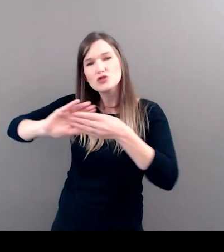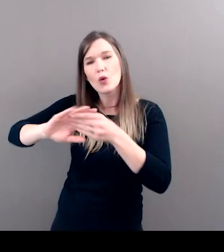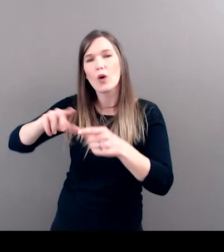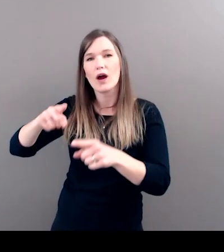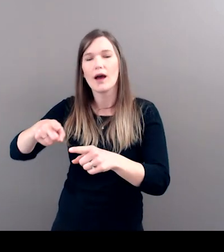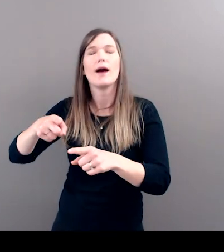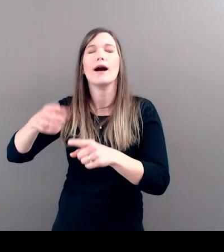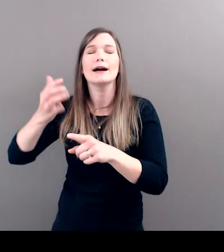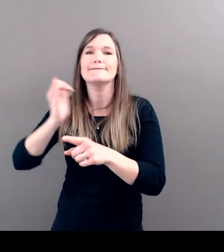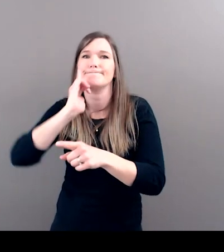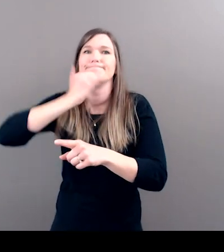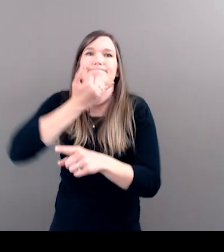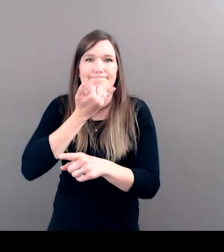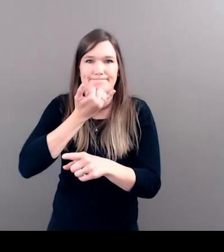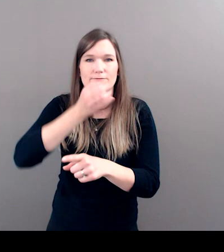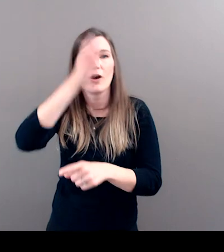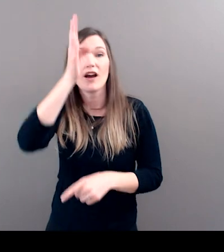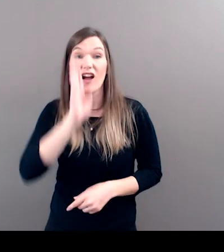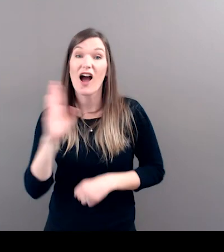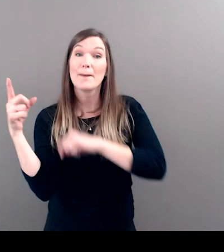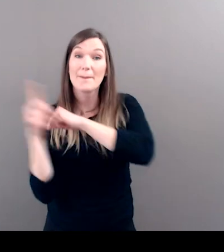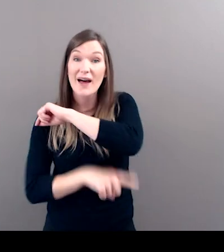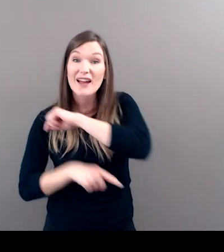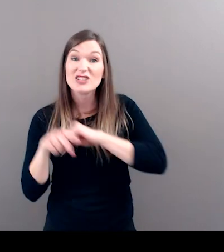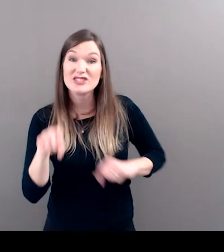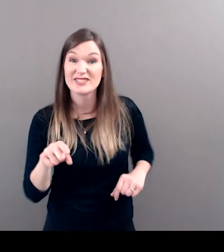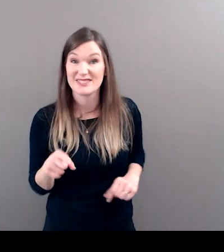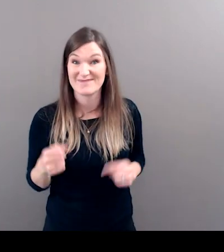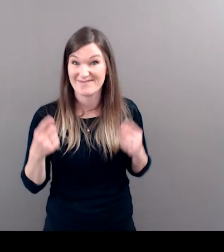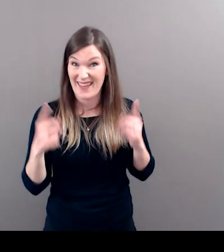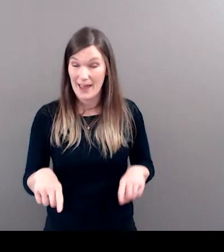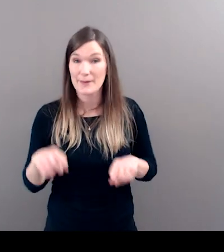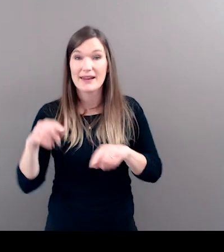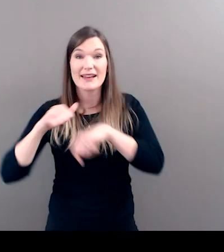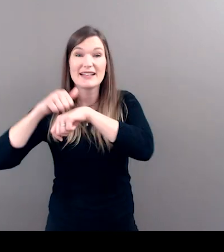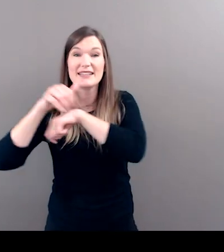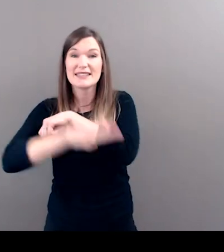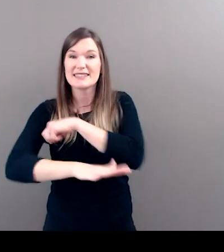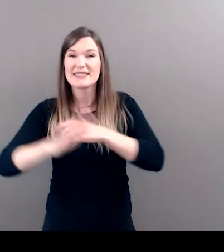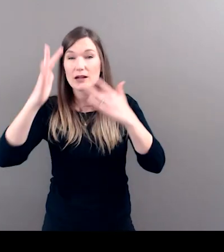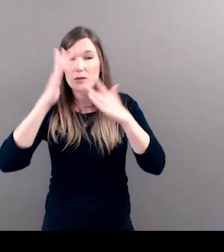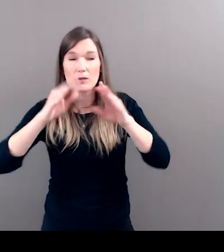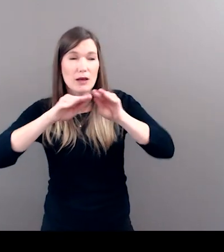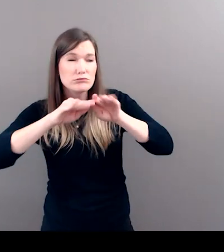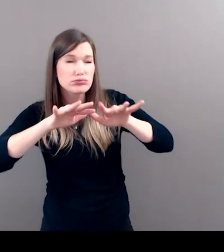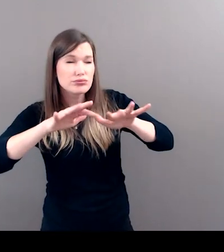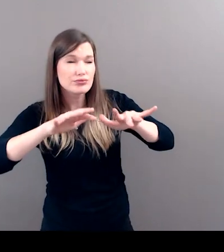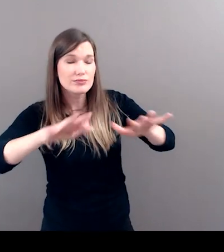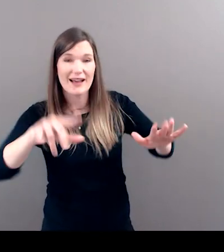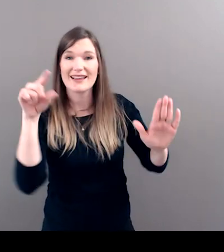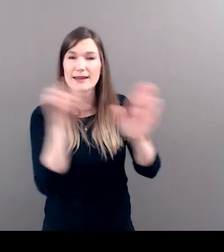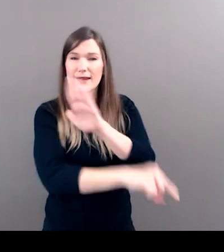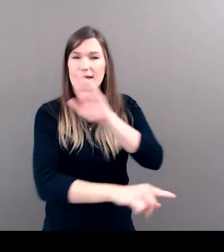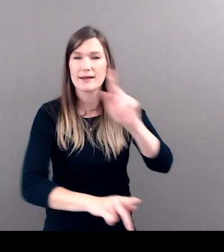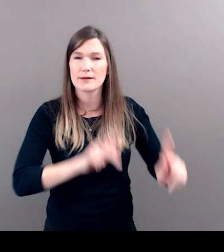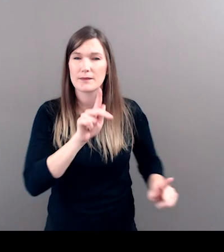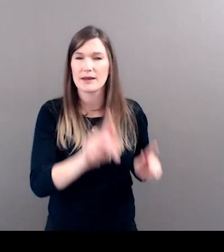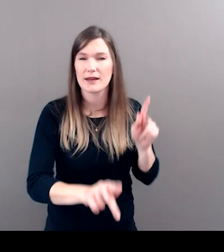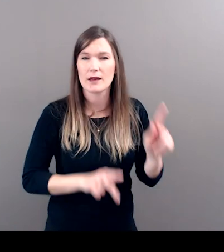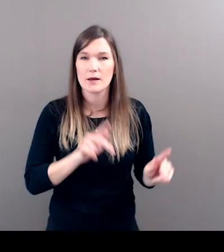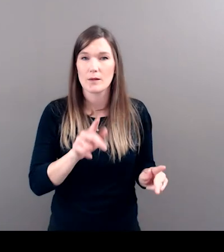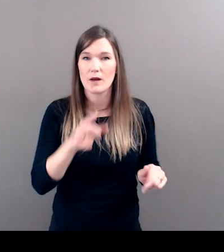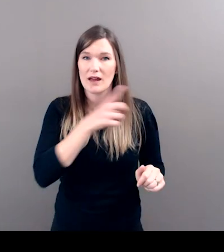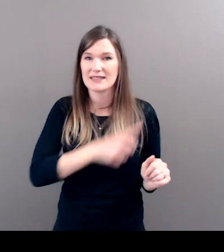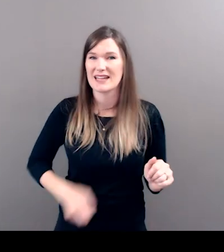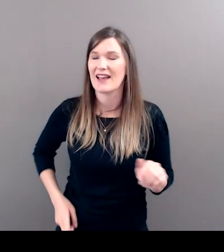And God punished him by sending a plague to kill the people. And David was like, God,